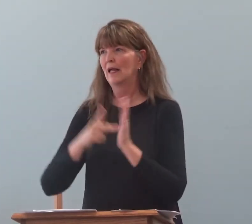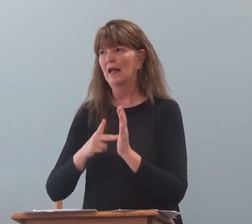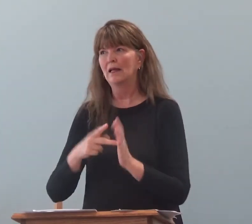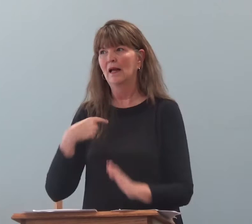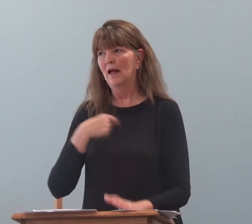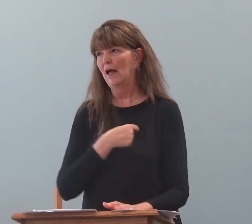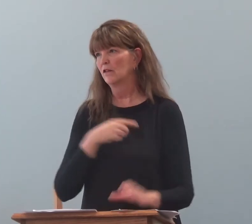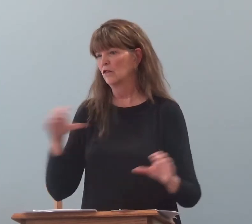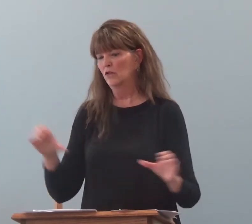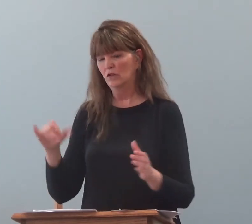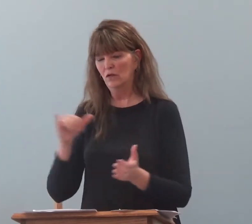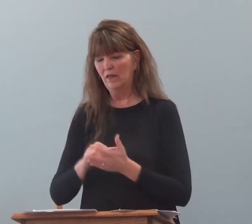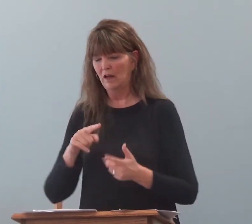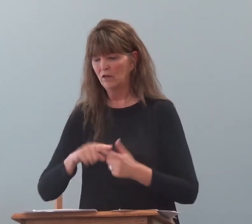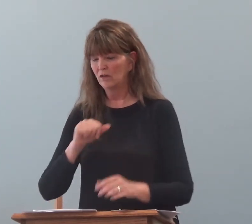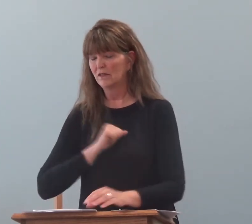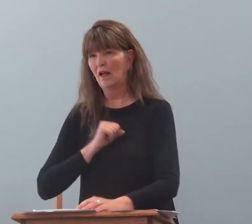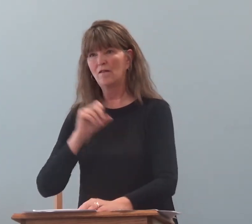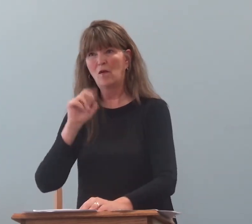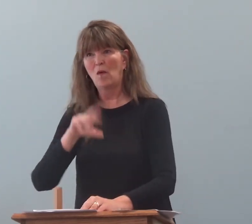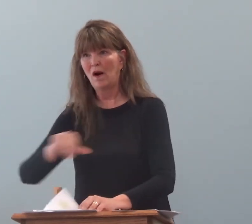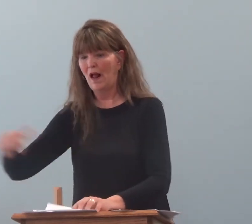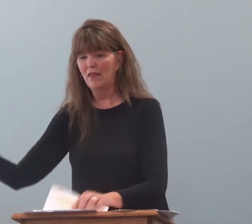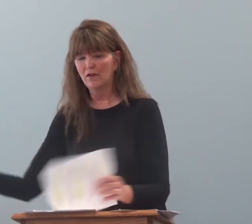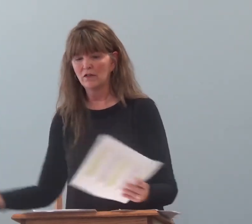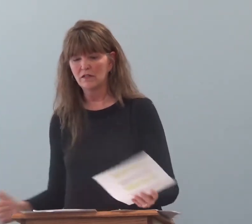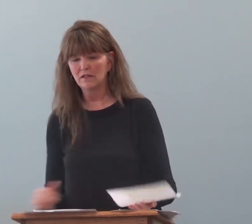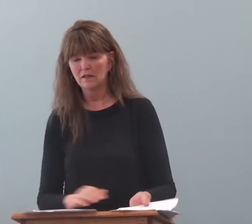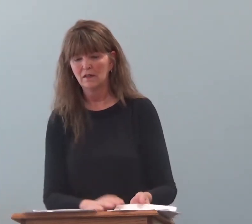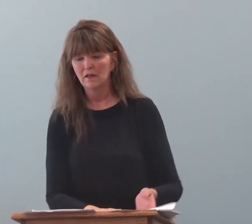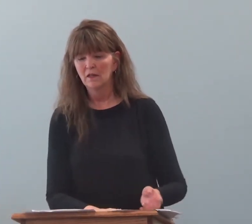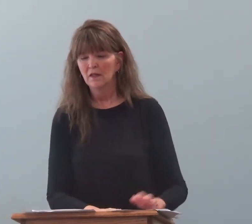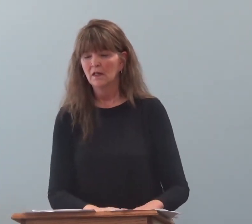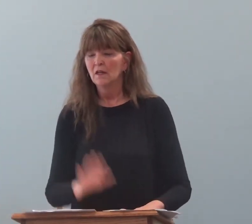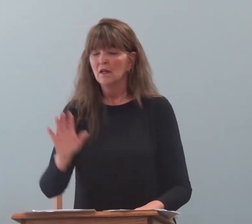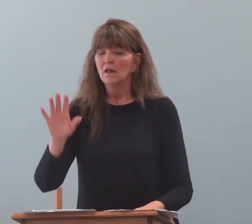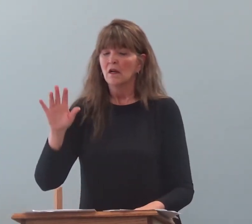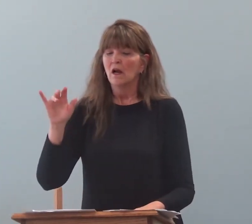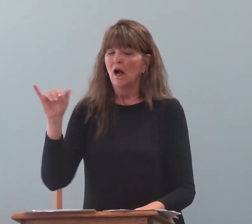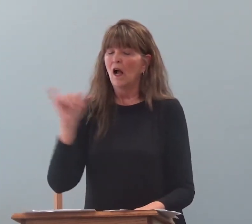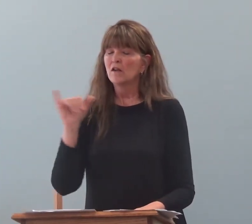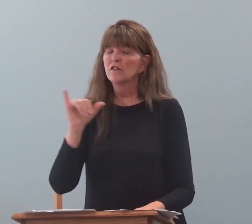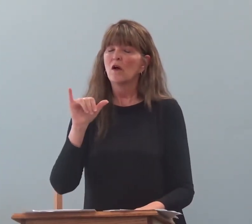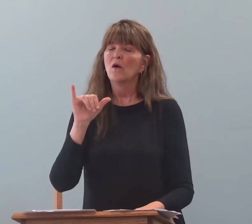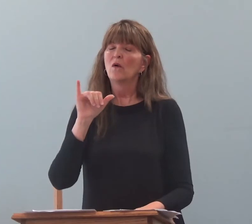other, but God did not intend for us to do that, either to ourselves or to anybody else.